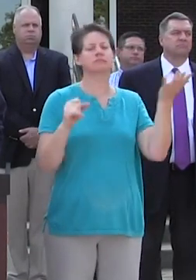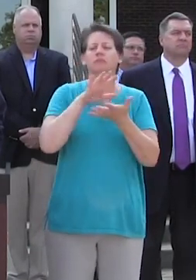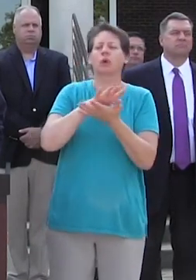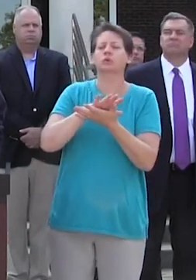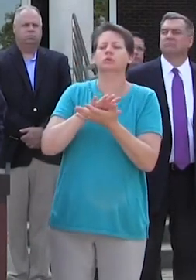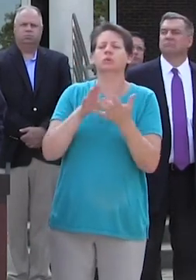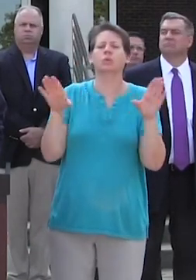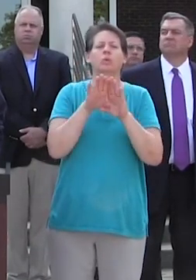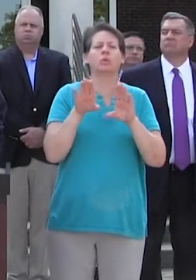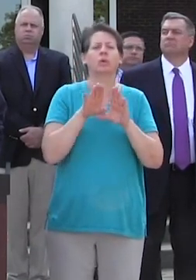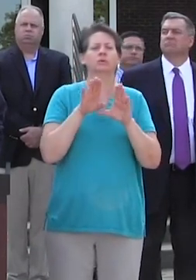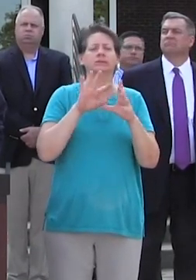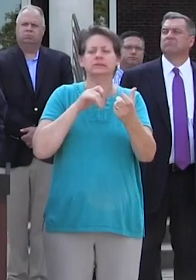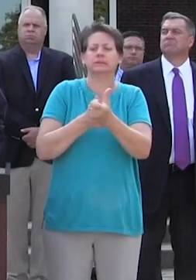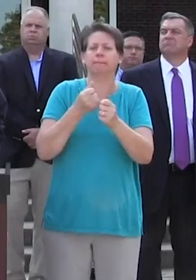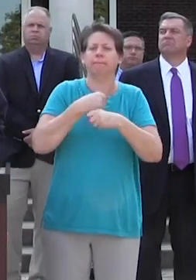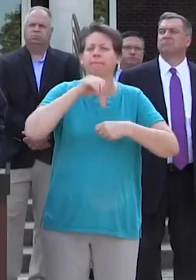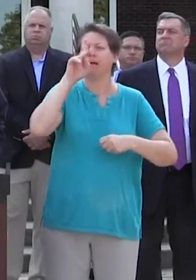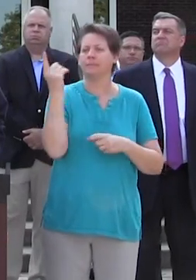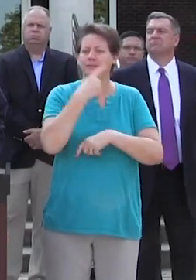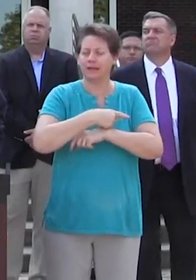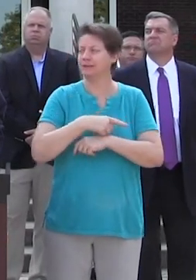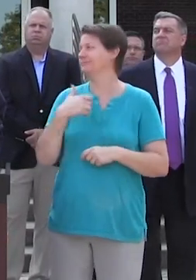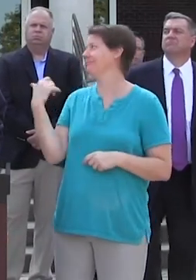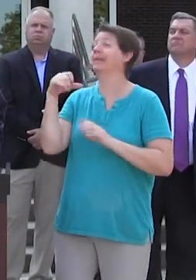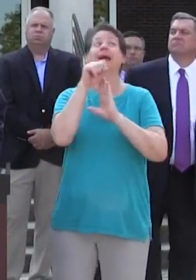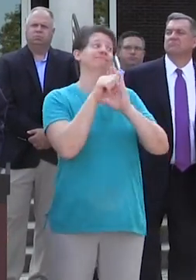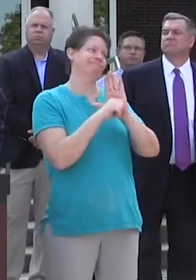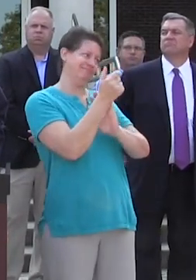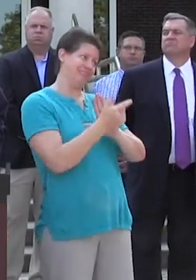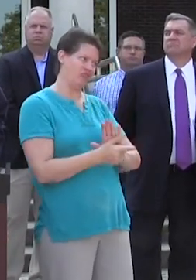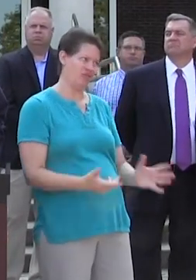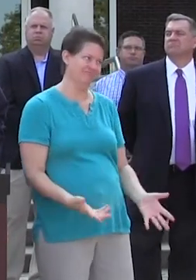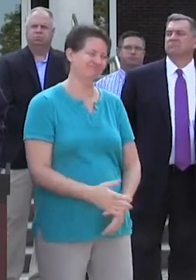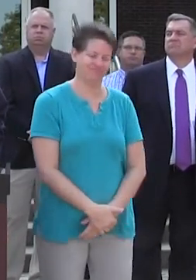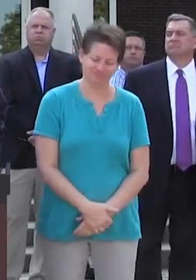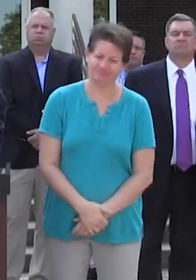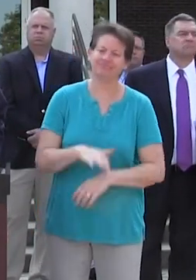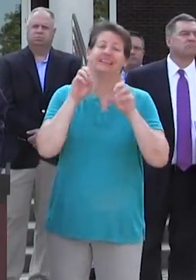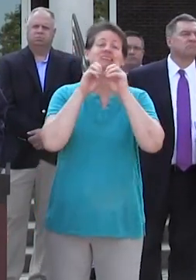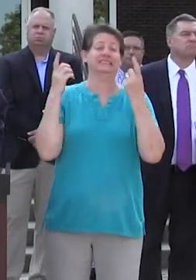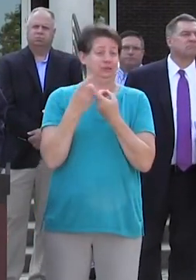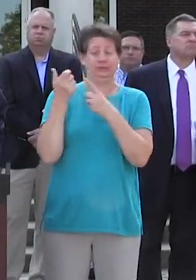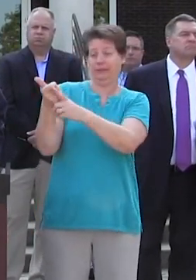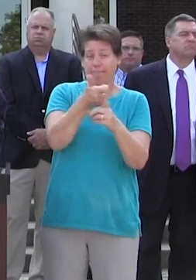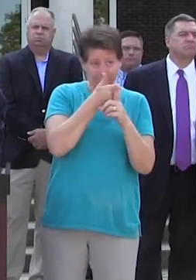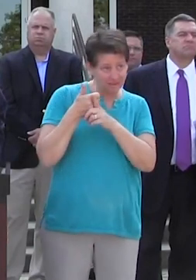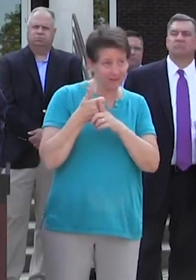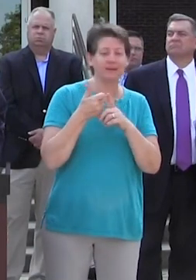closings and makeup days? That's something. That's a question of state law. And the districts themselves